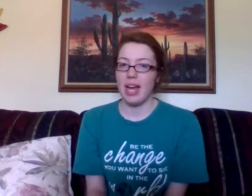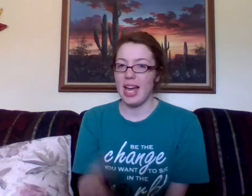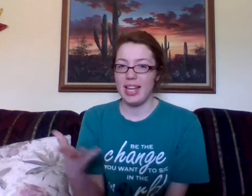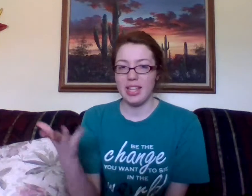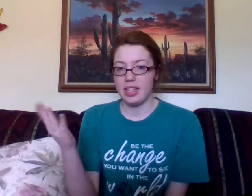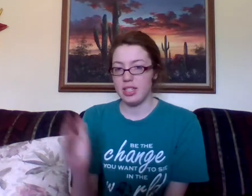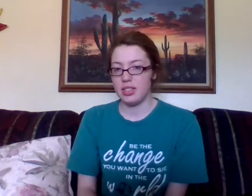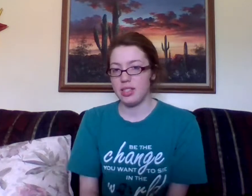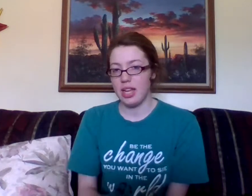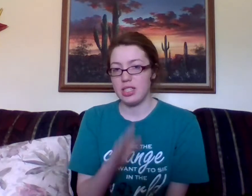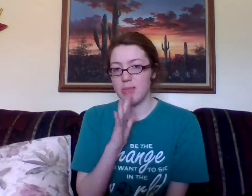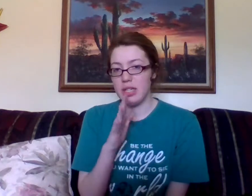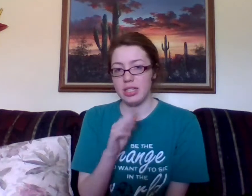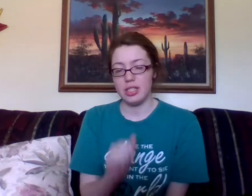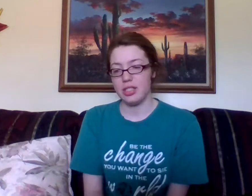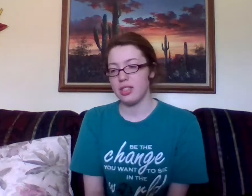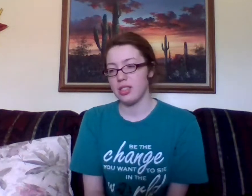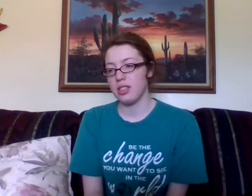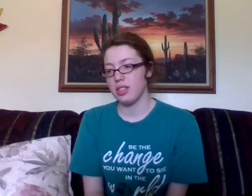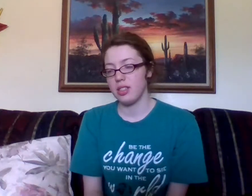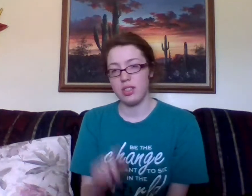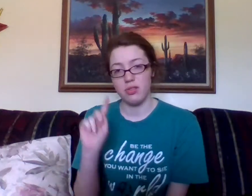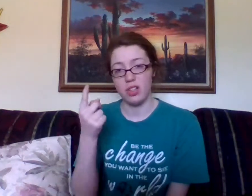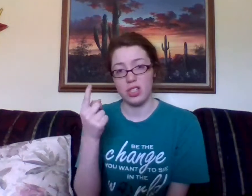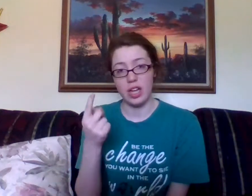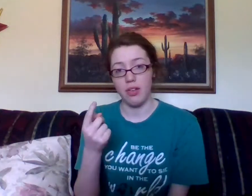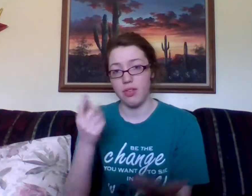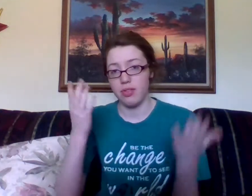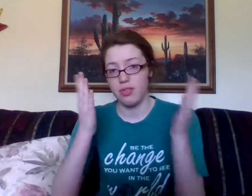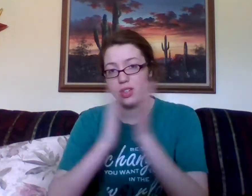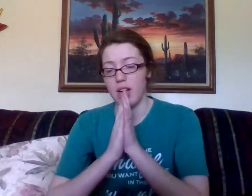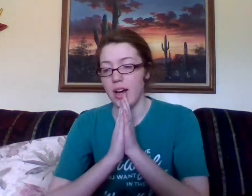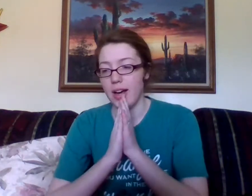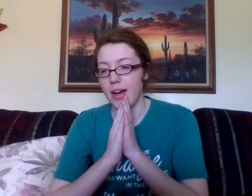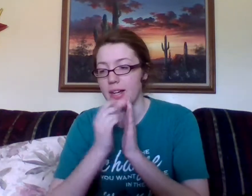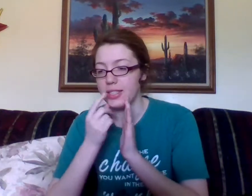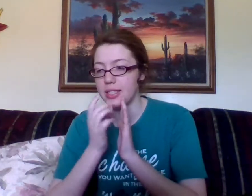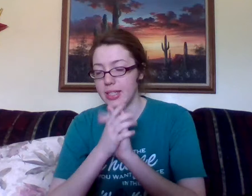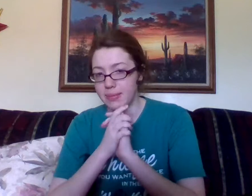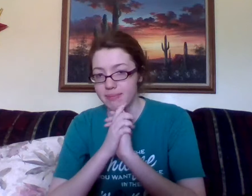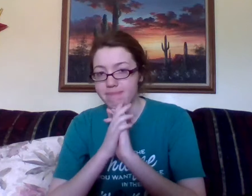I think that speaks for itself, honestly.